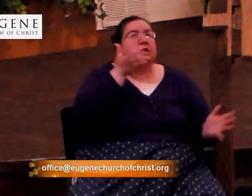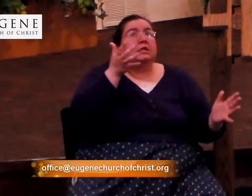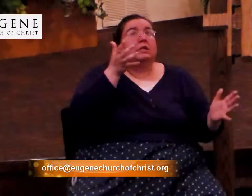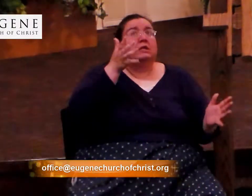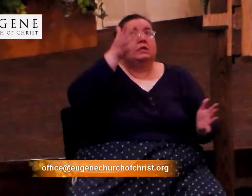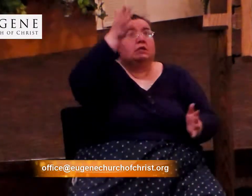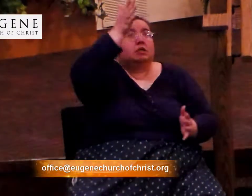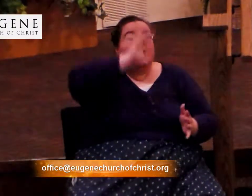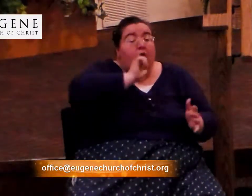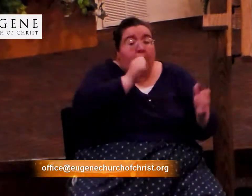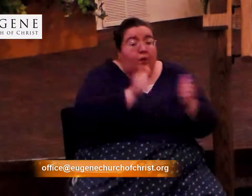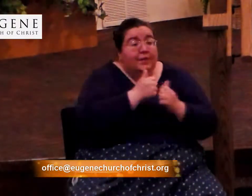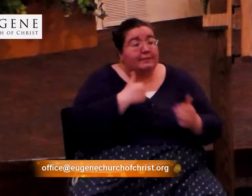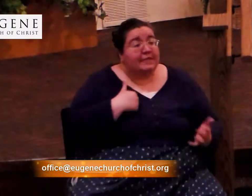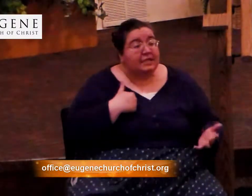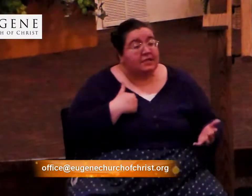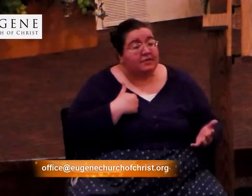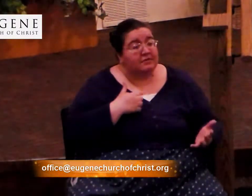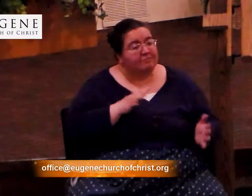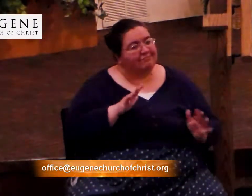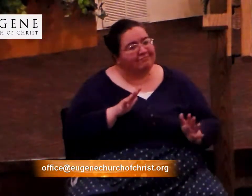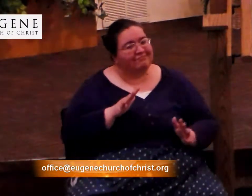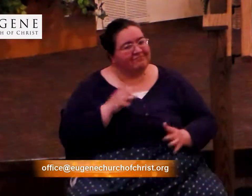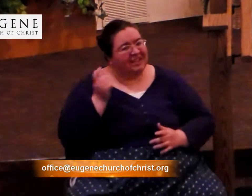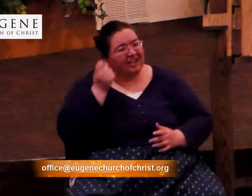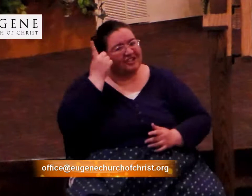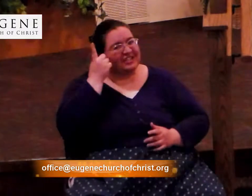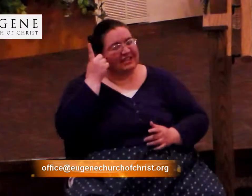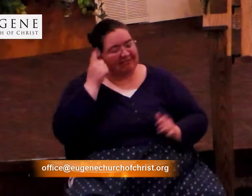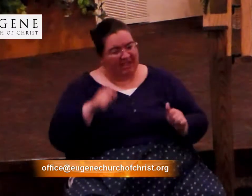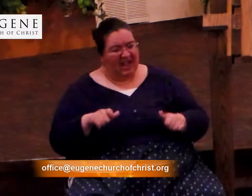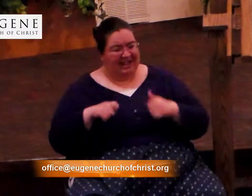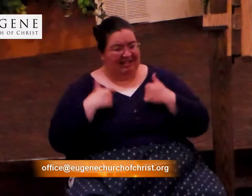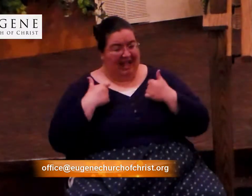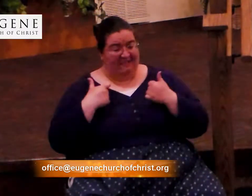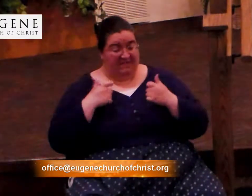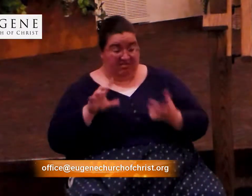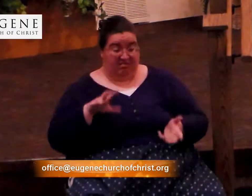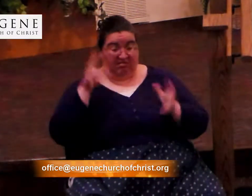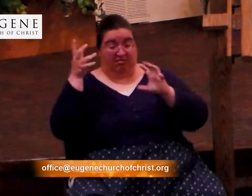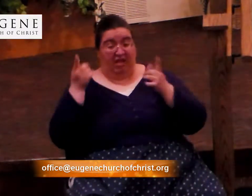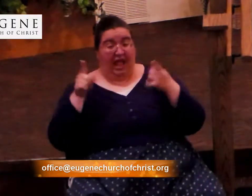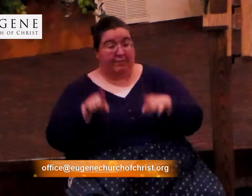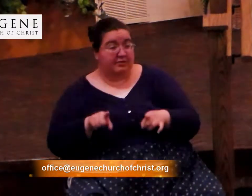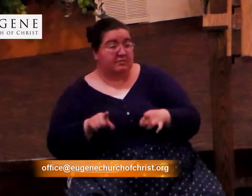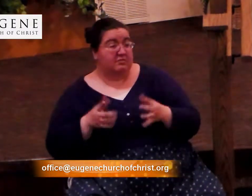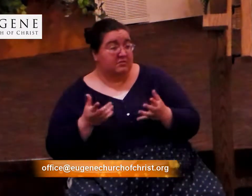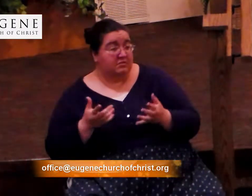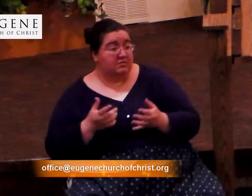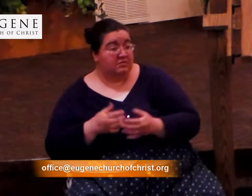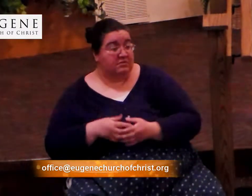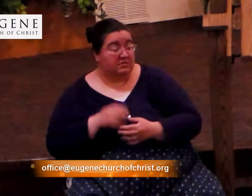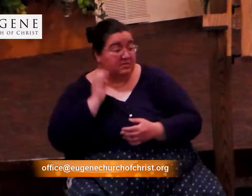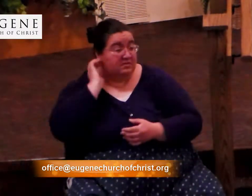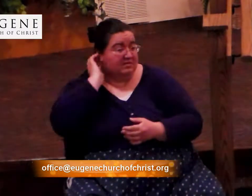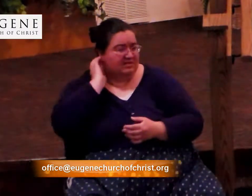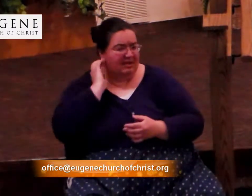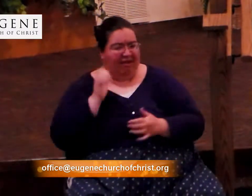to panic. It is not a reason to assume God is no. It is a reason to assume that life happens. And